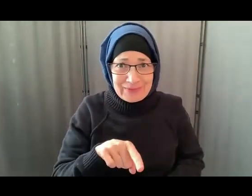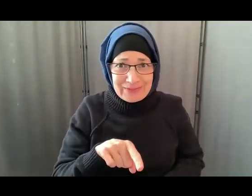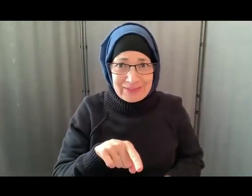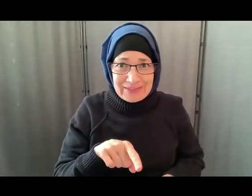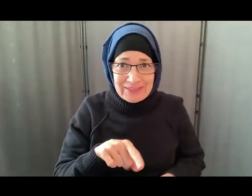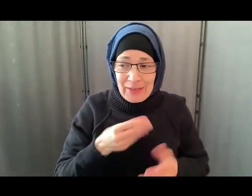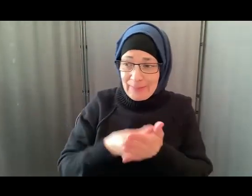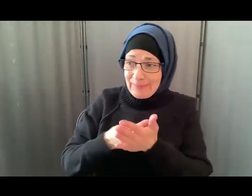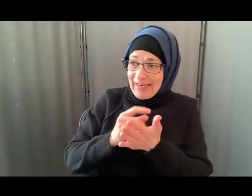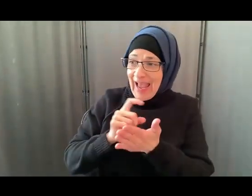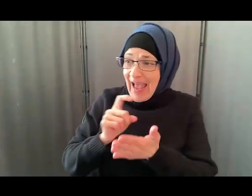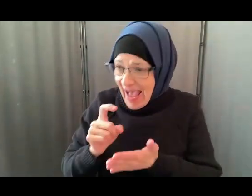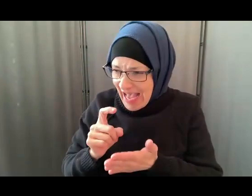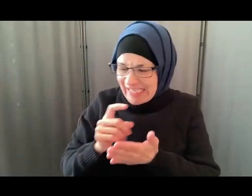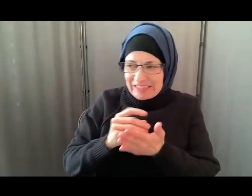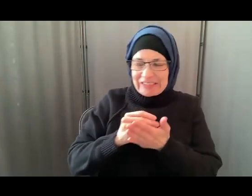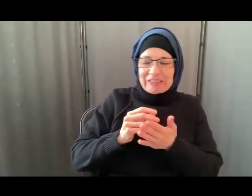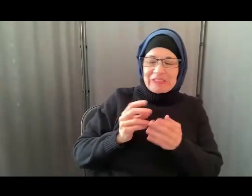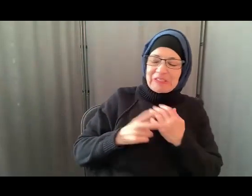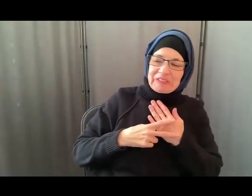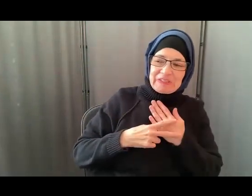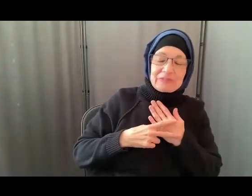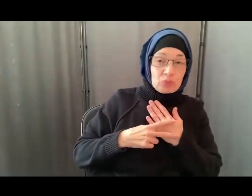And Allah is the one without needs.